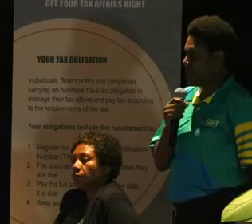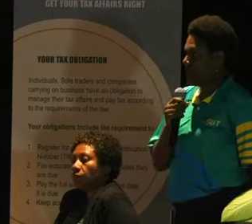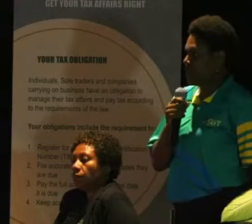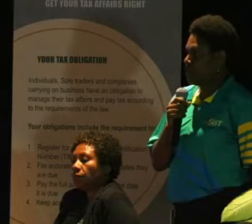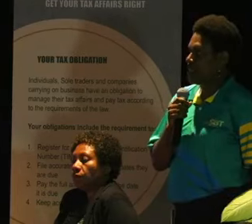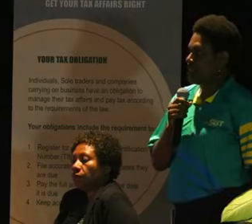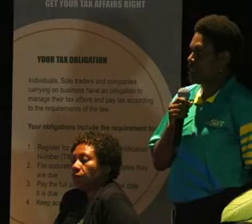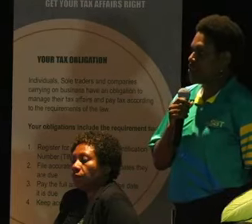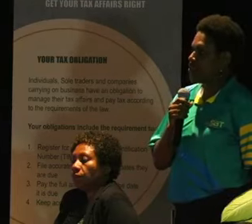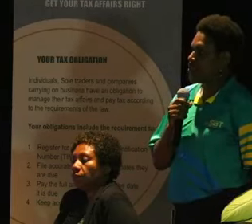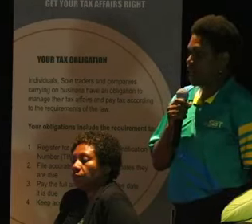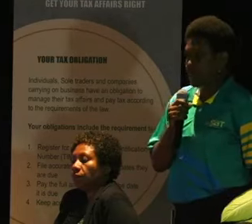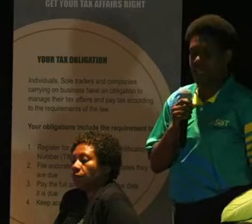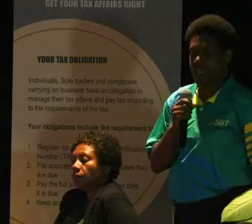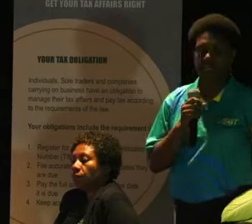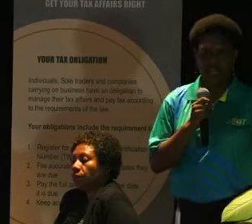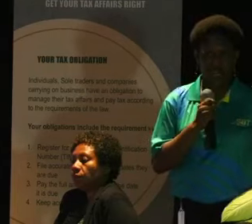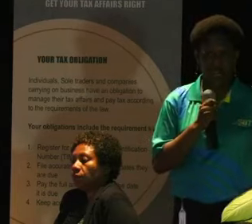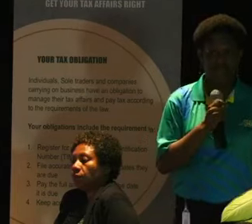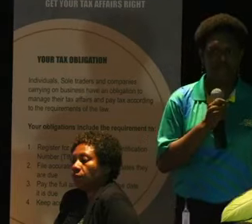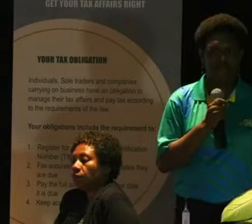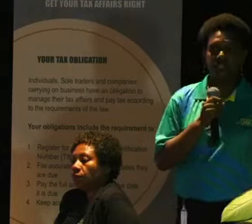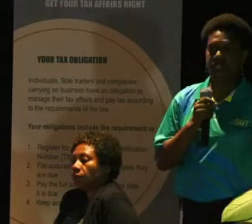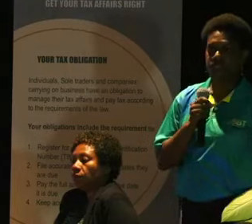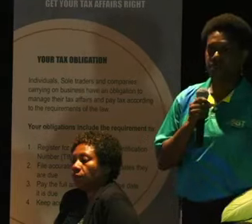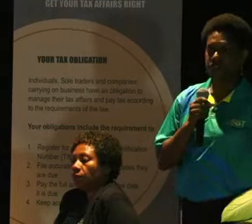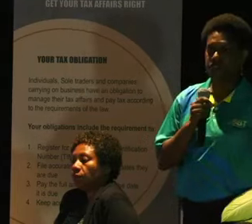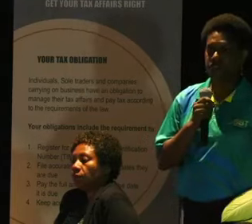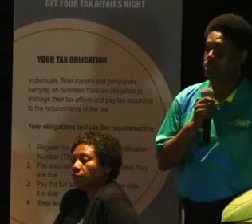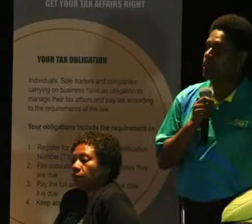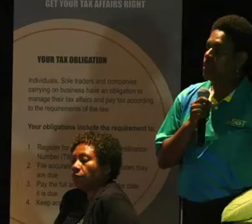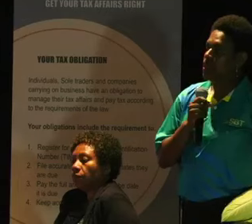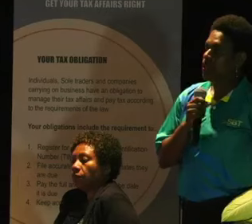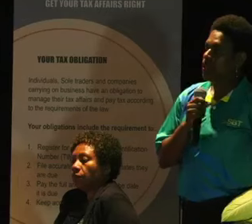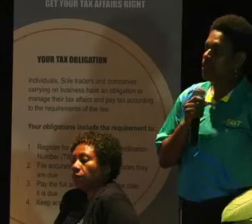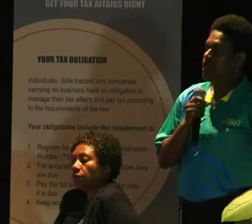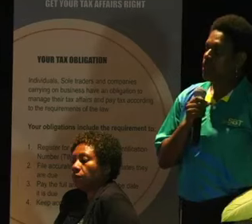the organizations, IPA, the IRC for that matter, because